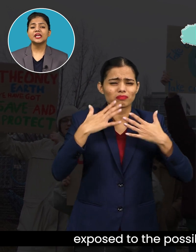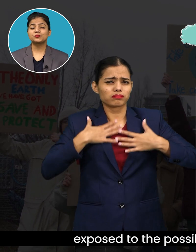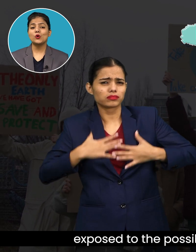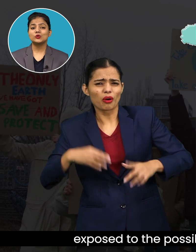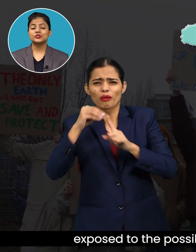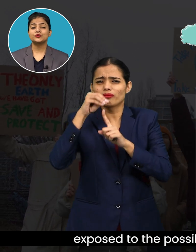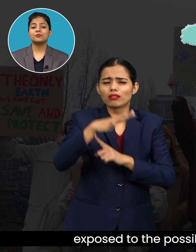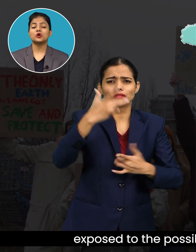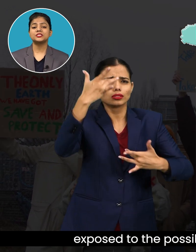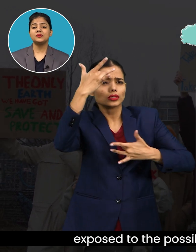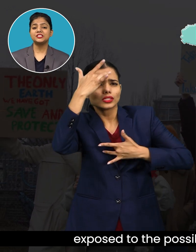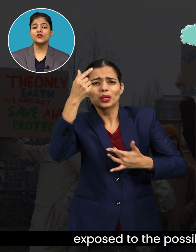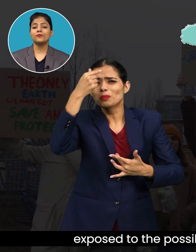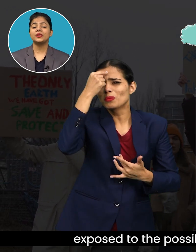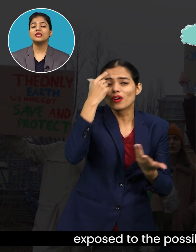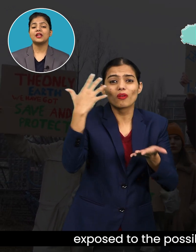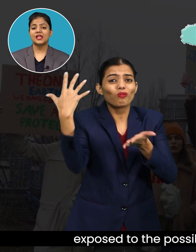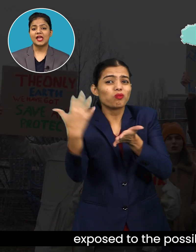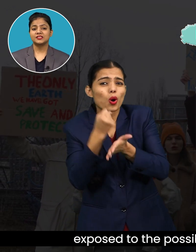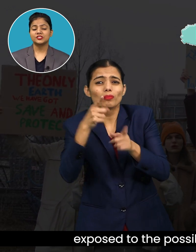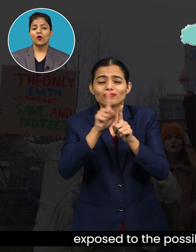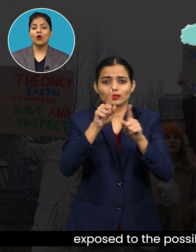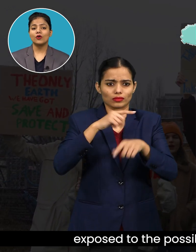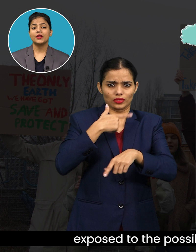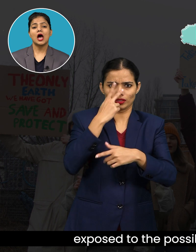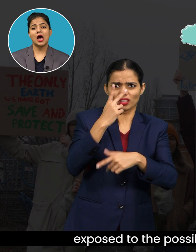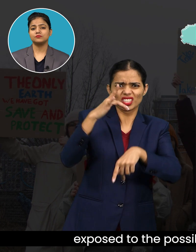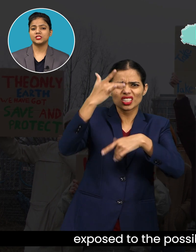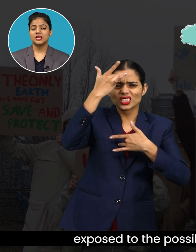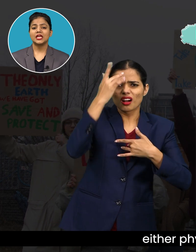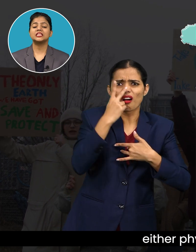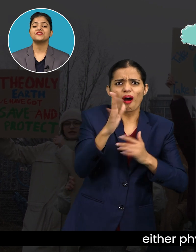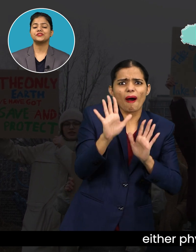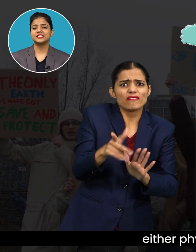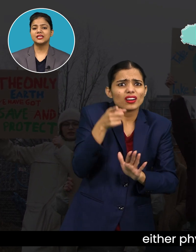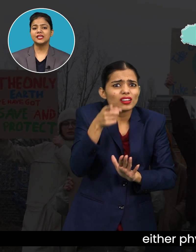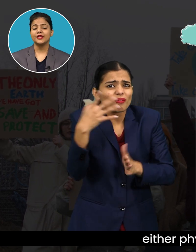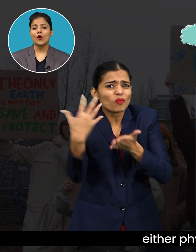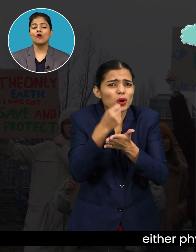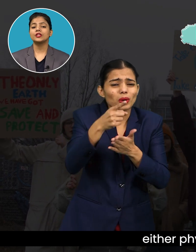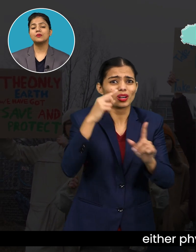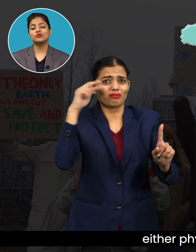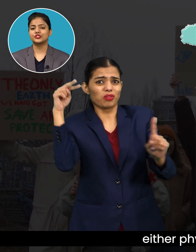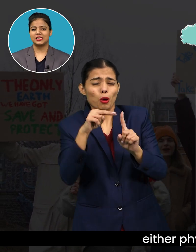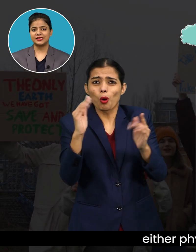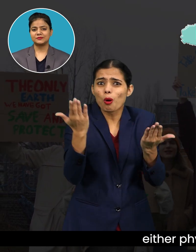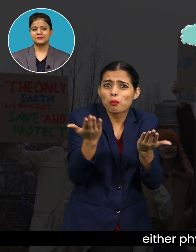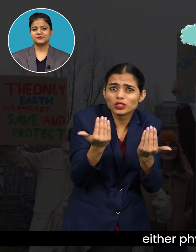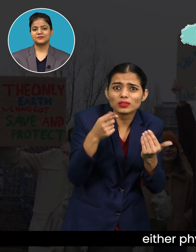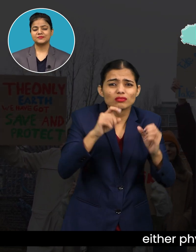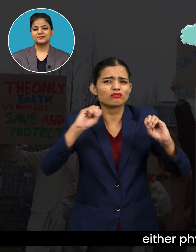getting exposed to the possibility of being attacked or harmed, either physically or